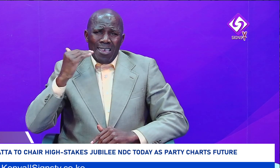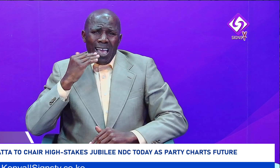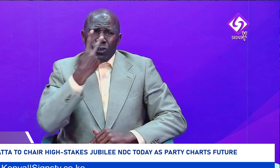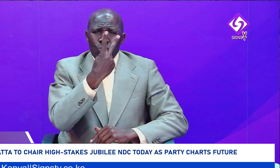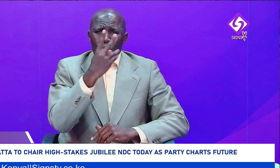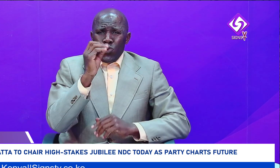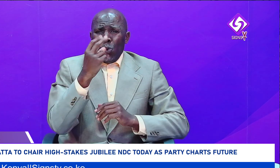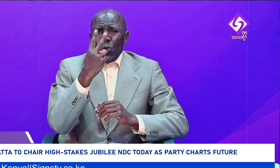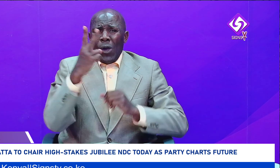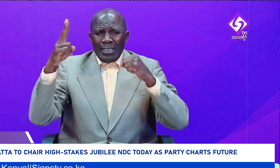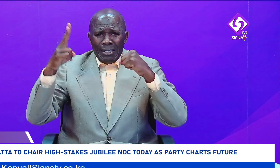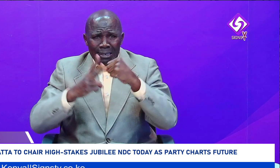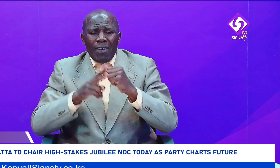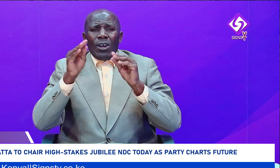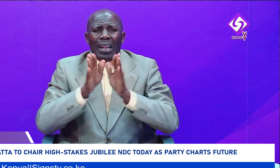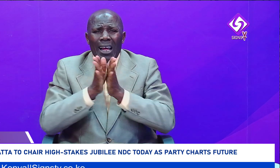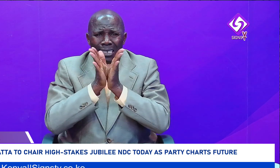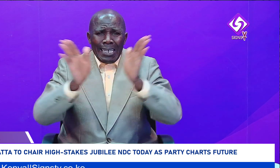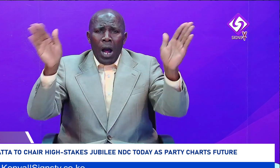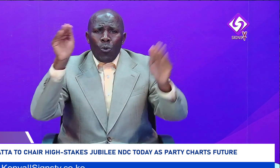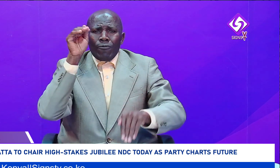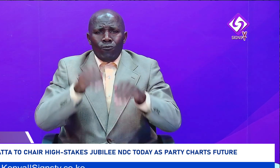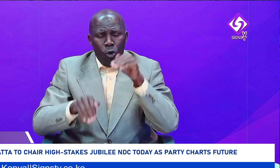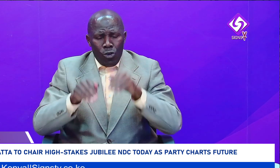2027 general election.